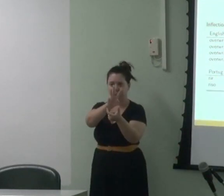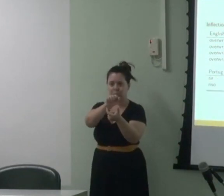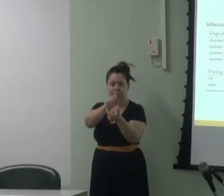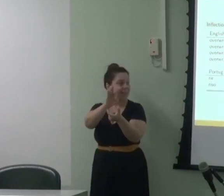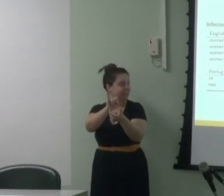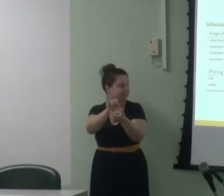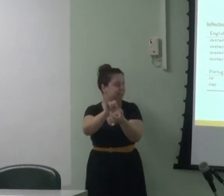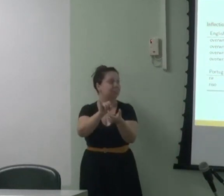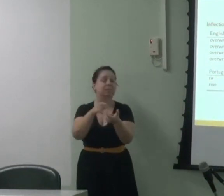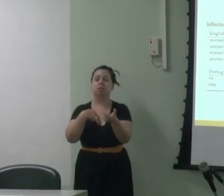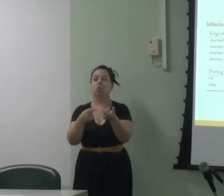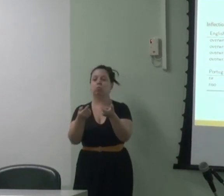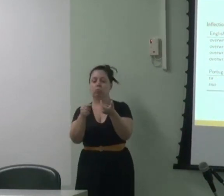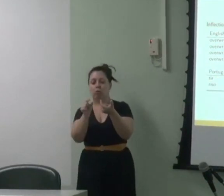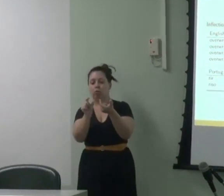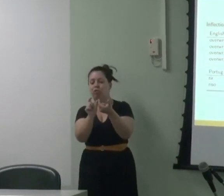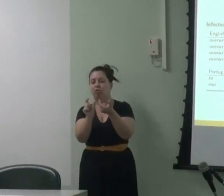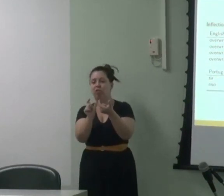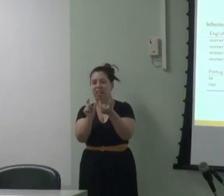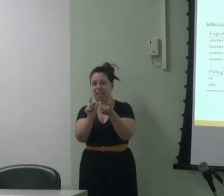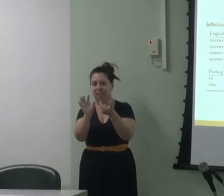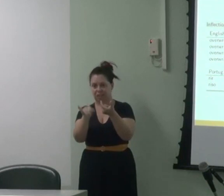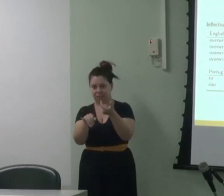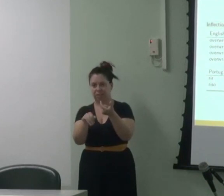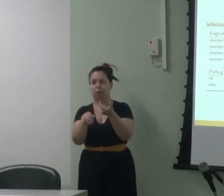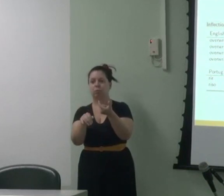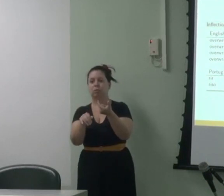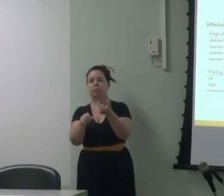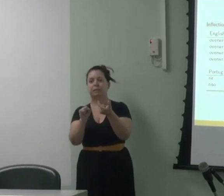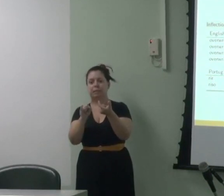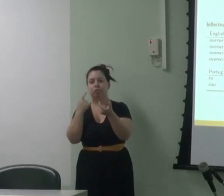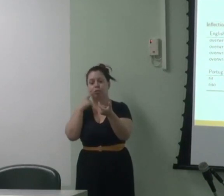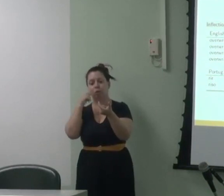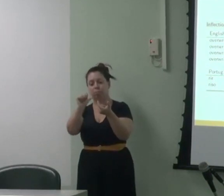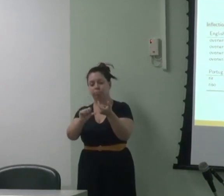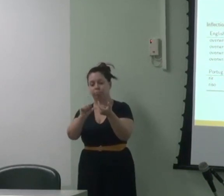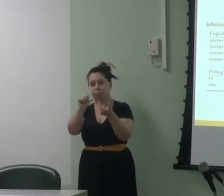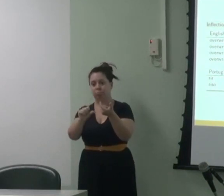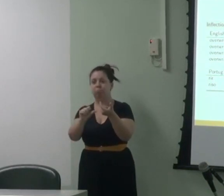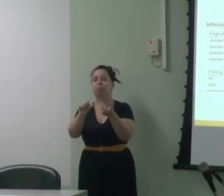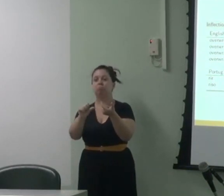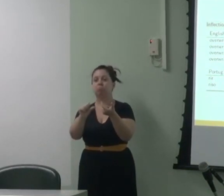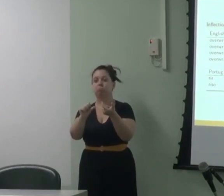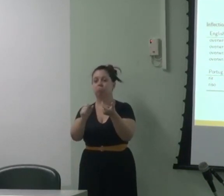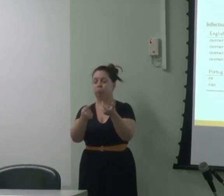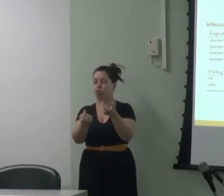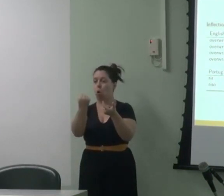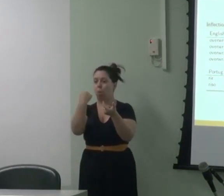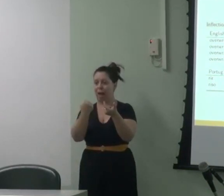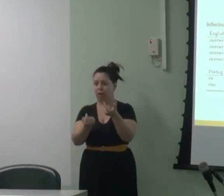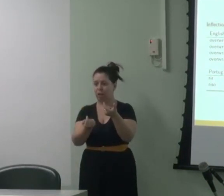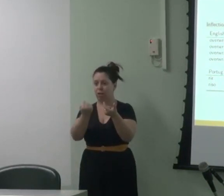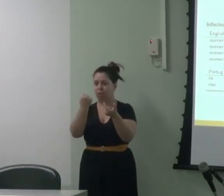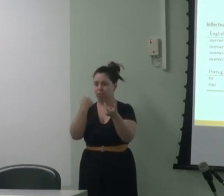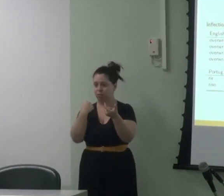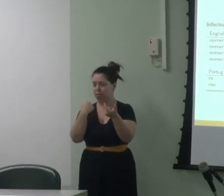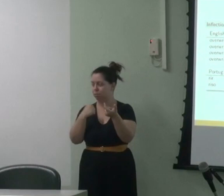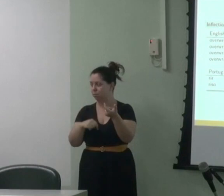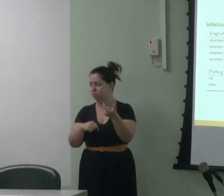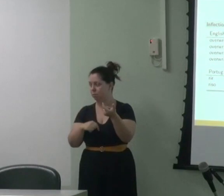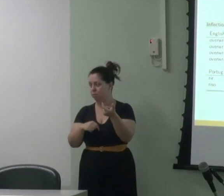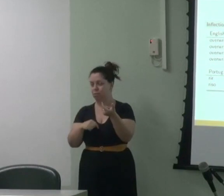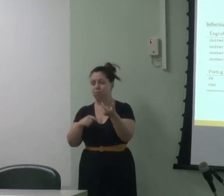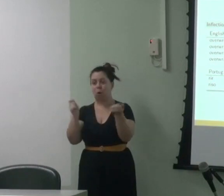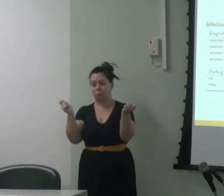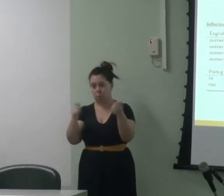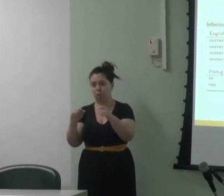ending. So to go back to the inflected forms, it's not just possible to concatenate these